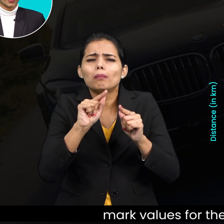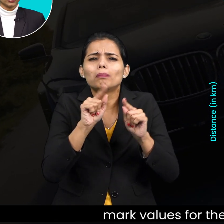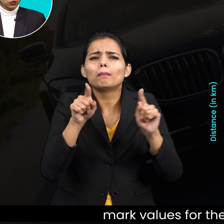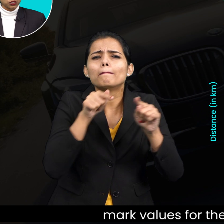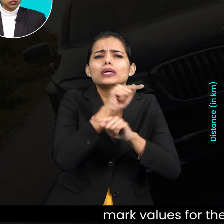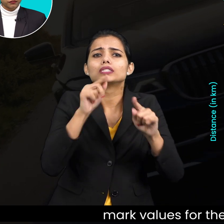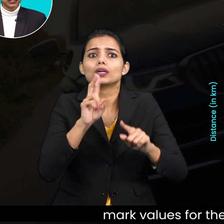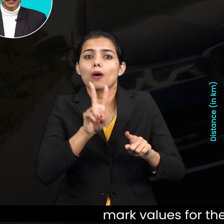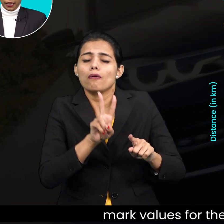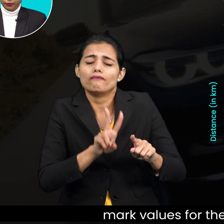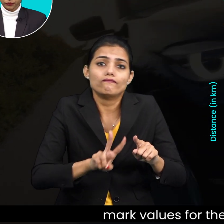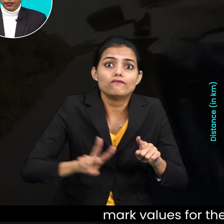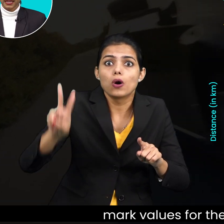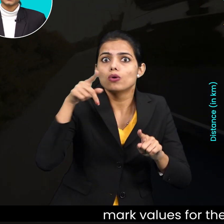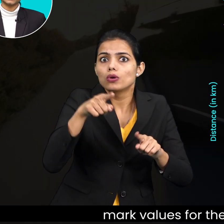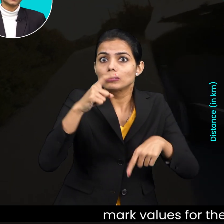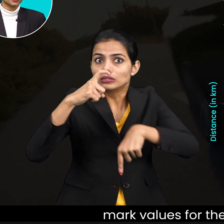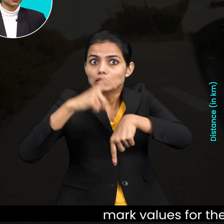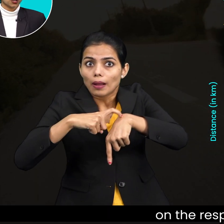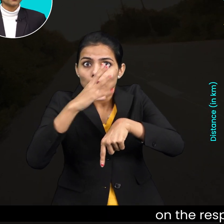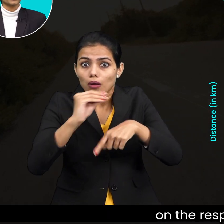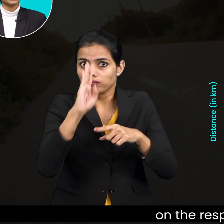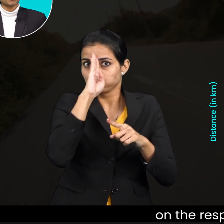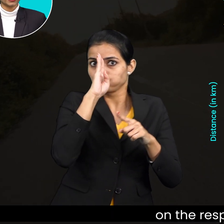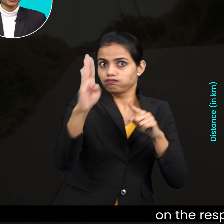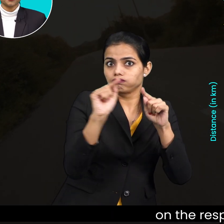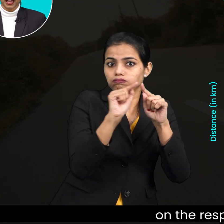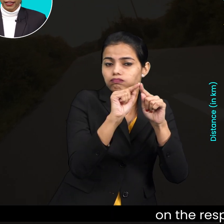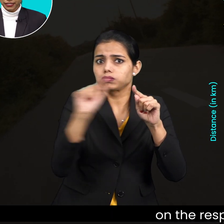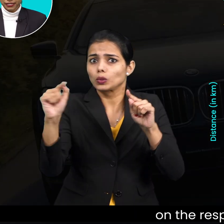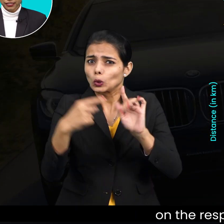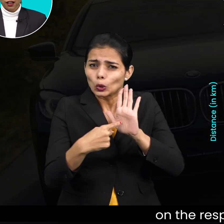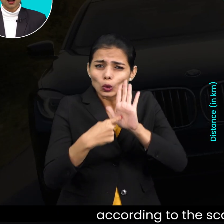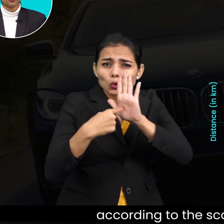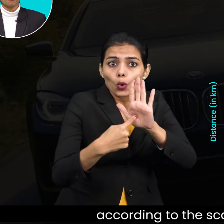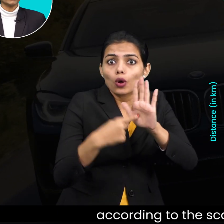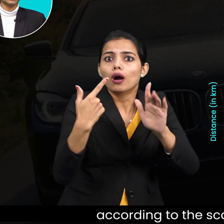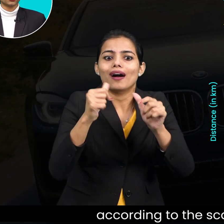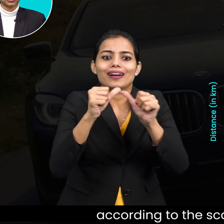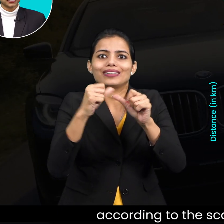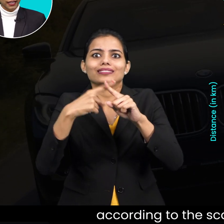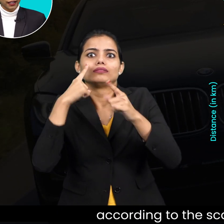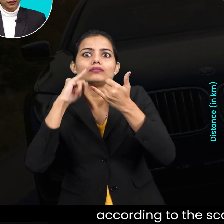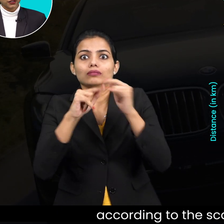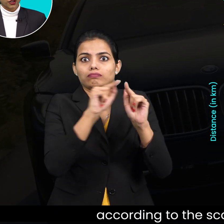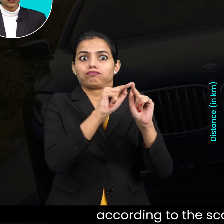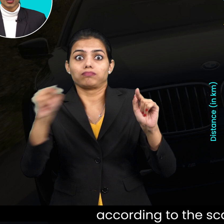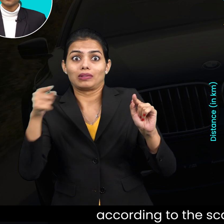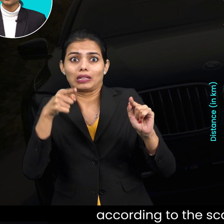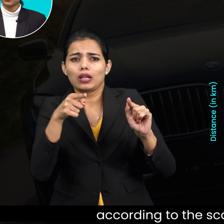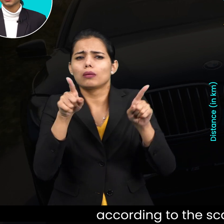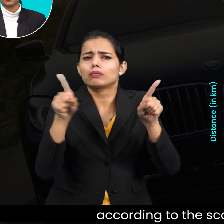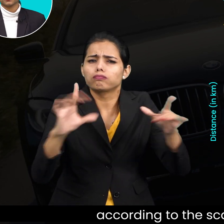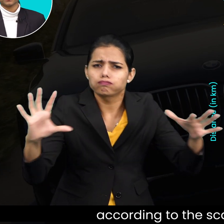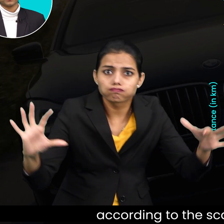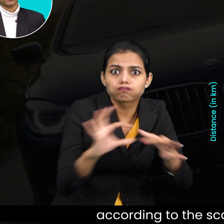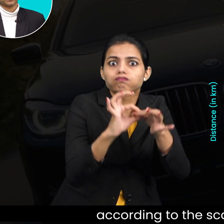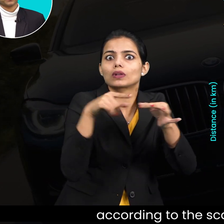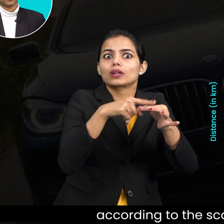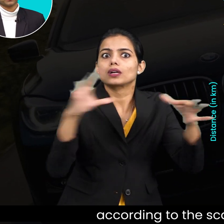Mark values for the time and distance on the respective axis according to the scale you have